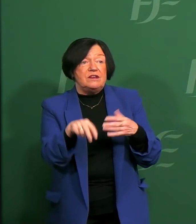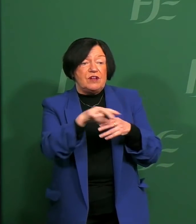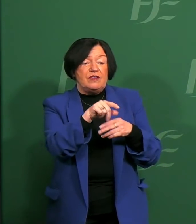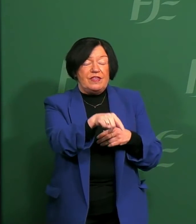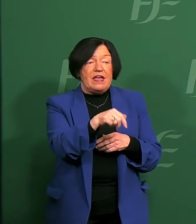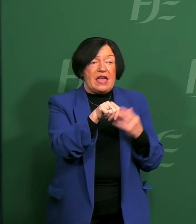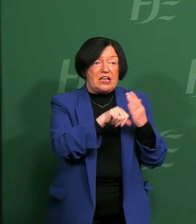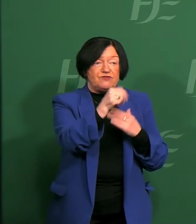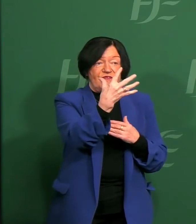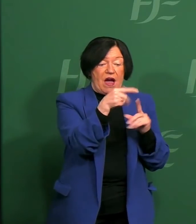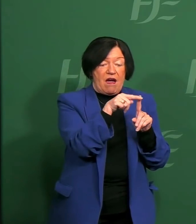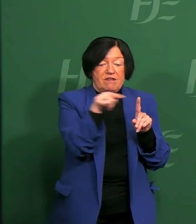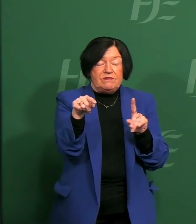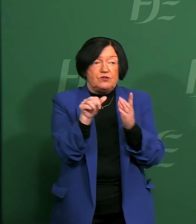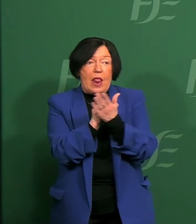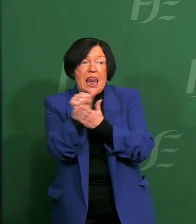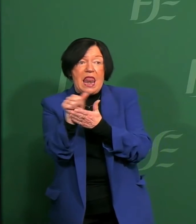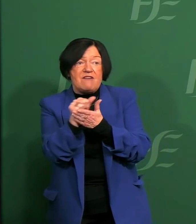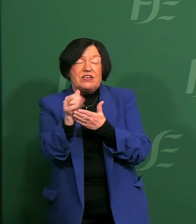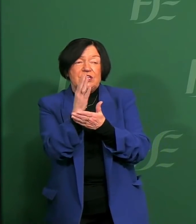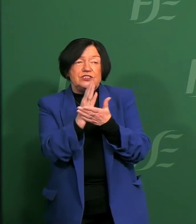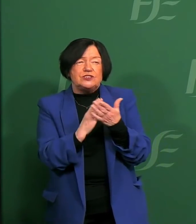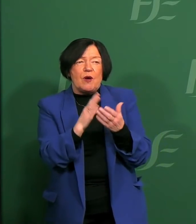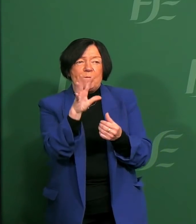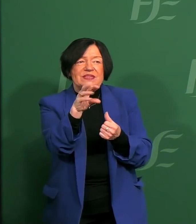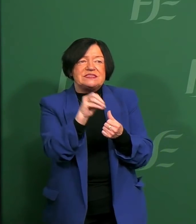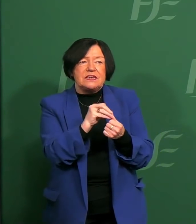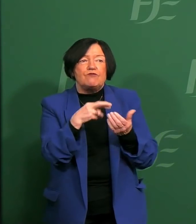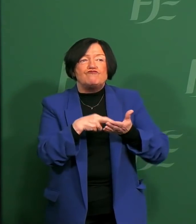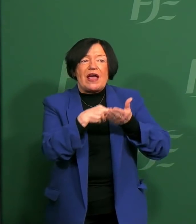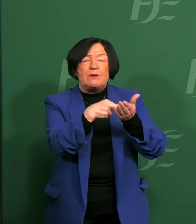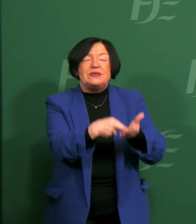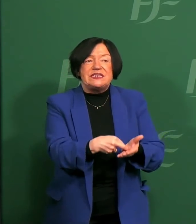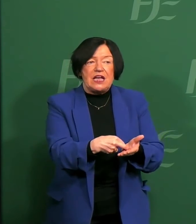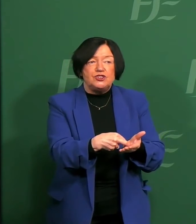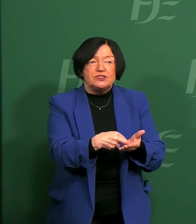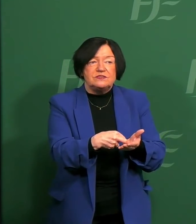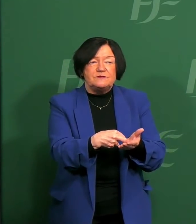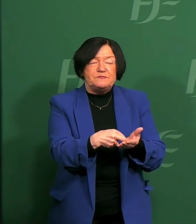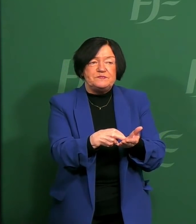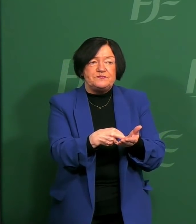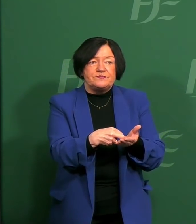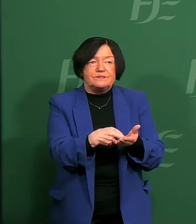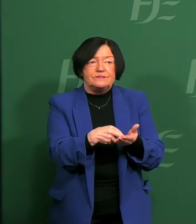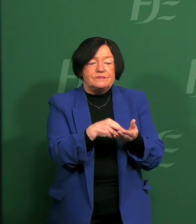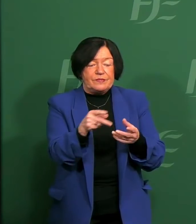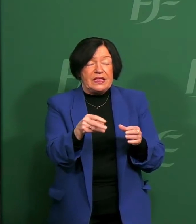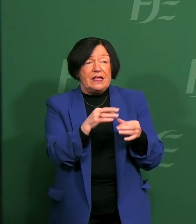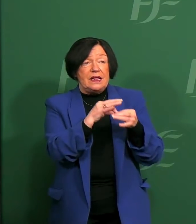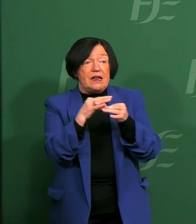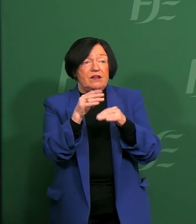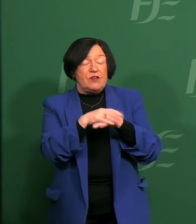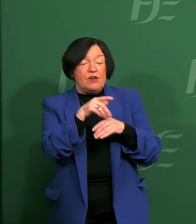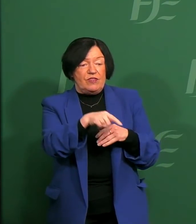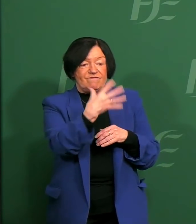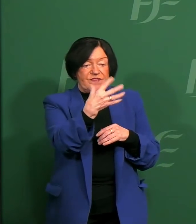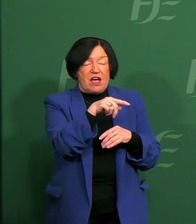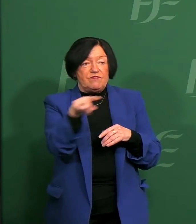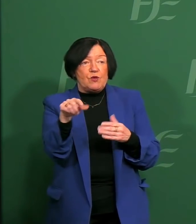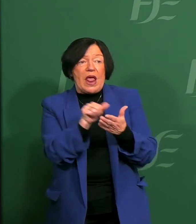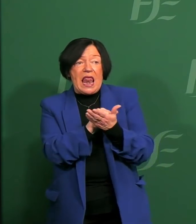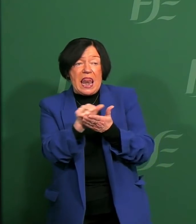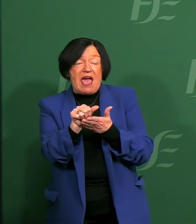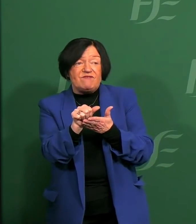to 11-year-olds. There's some specific recommendations related to particularly 5 to 11-year-olds with